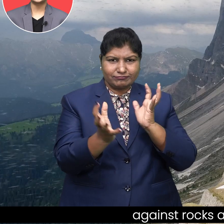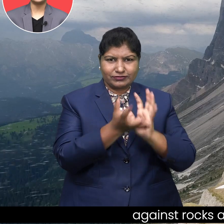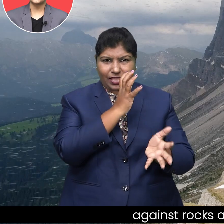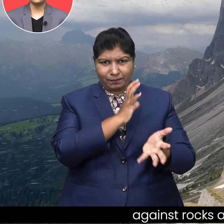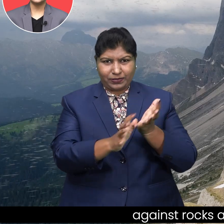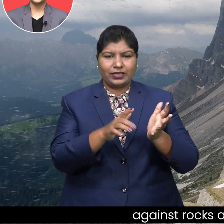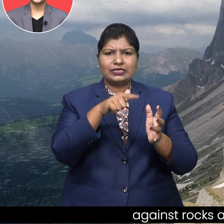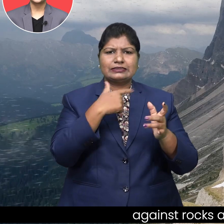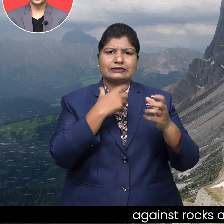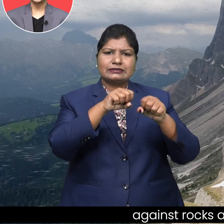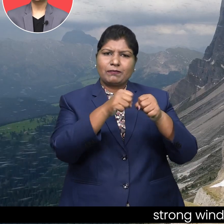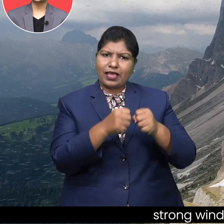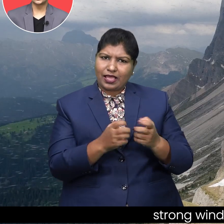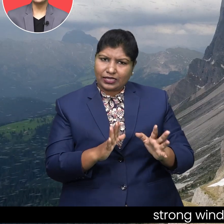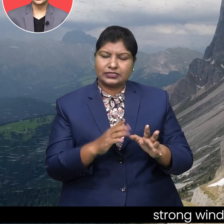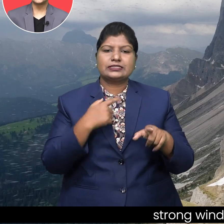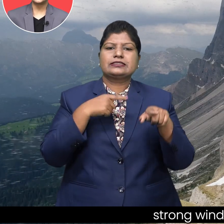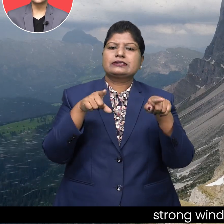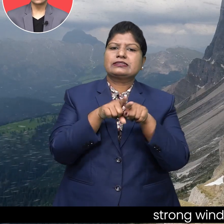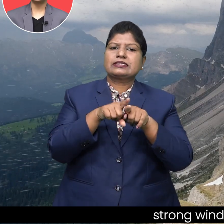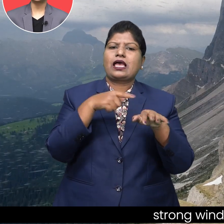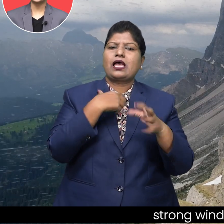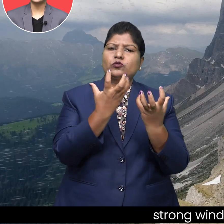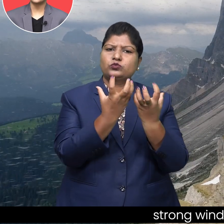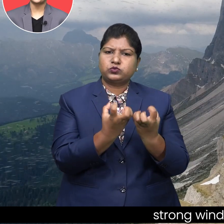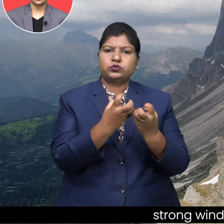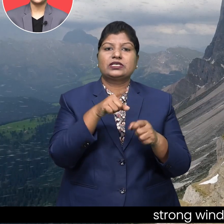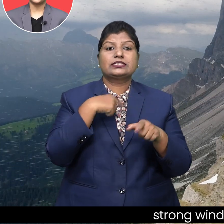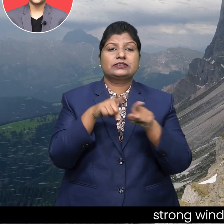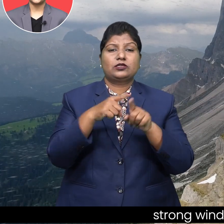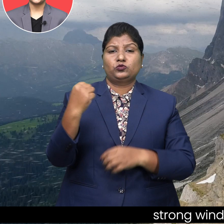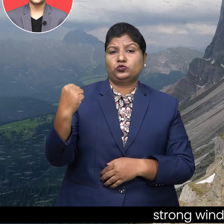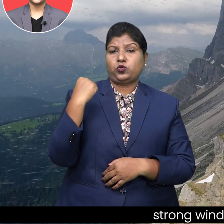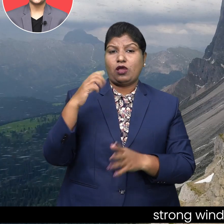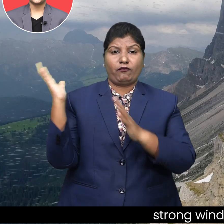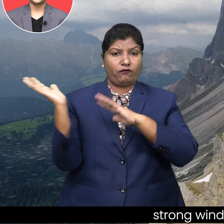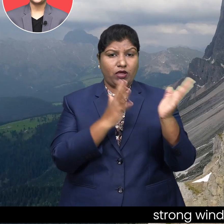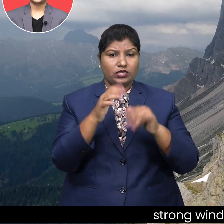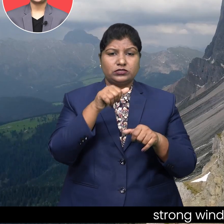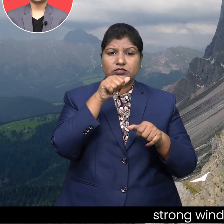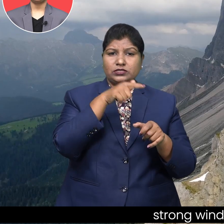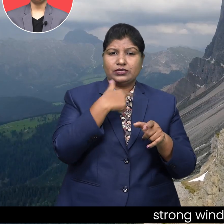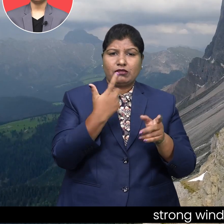wears them down, strong winds also erode rocks.